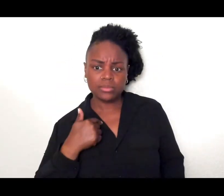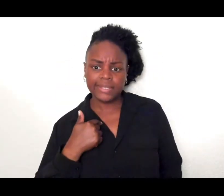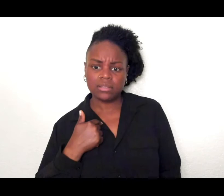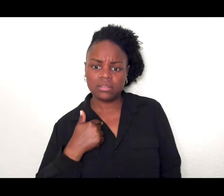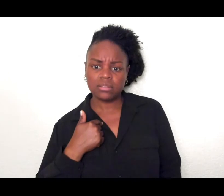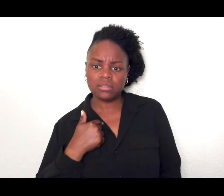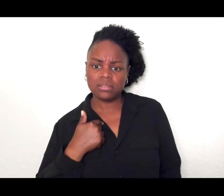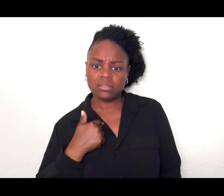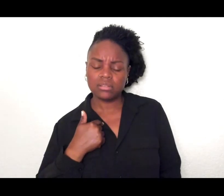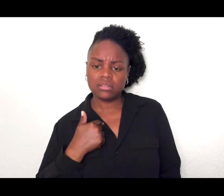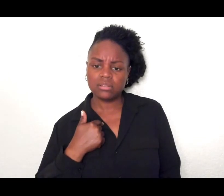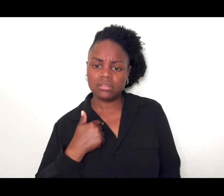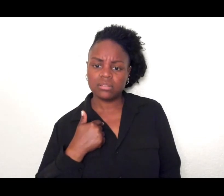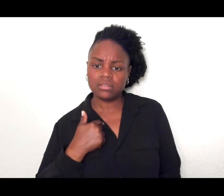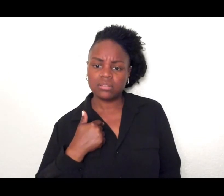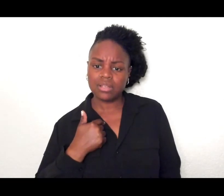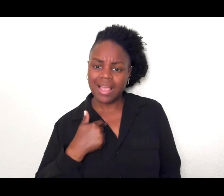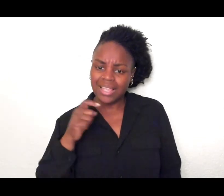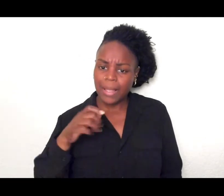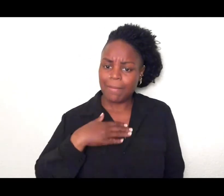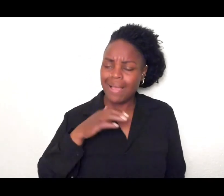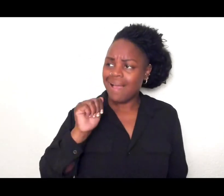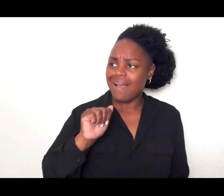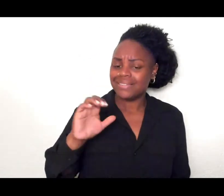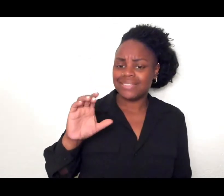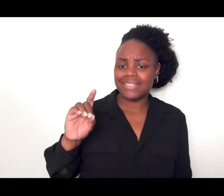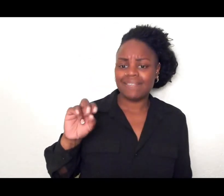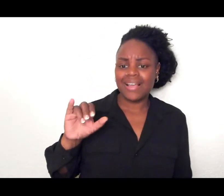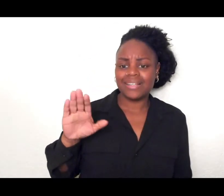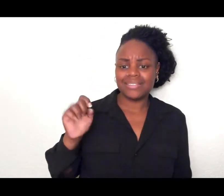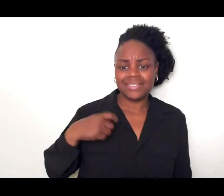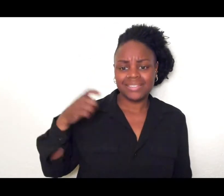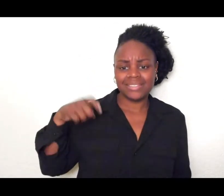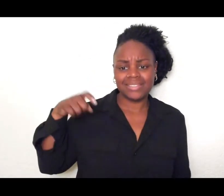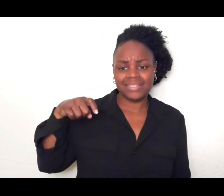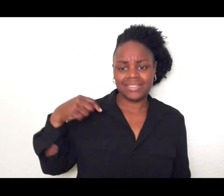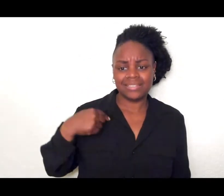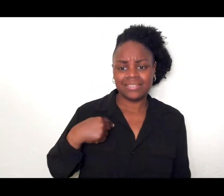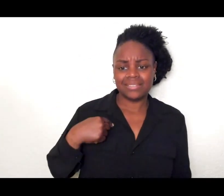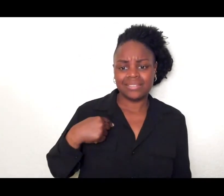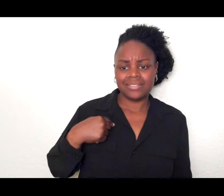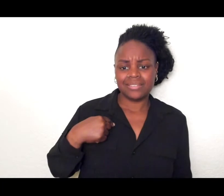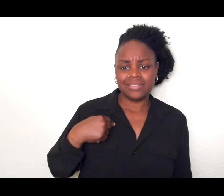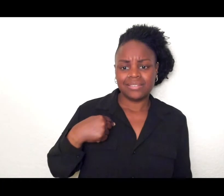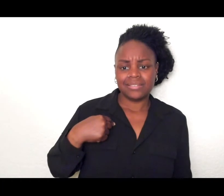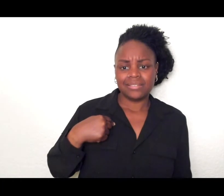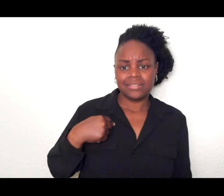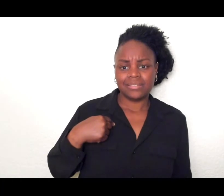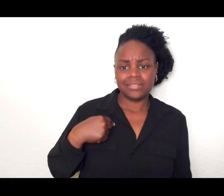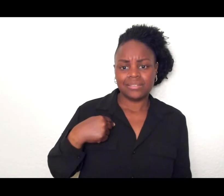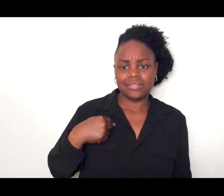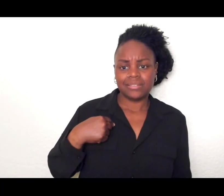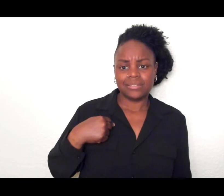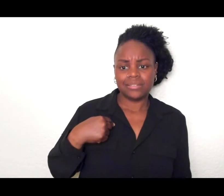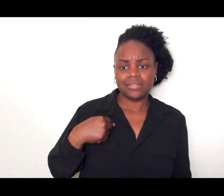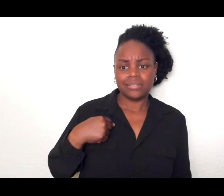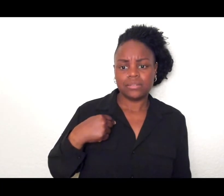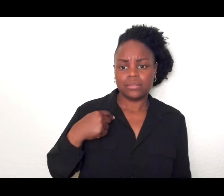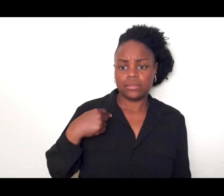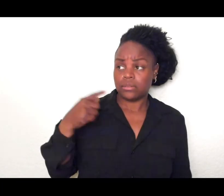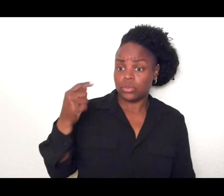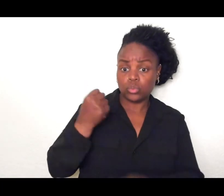needed community, and we needed to reestablish a vision for the future in which we're included, in which the needs of the body